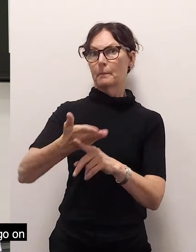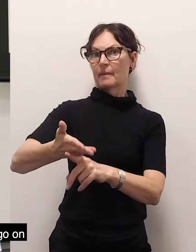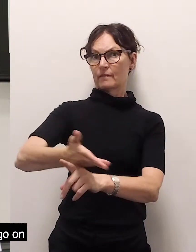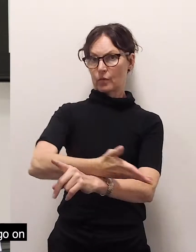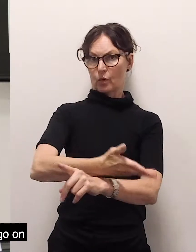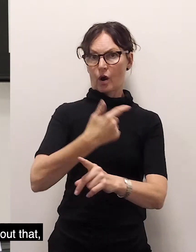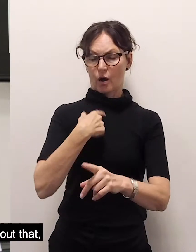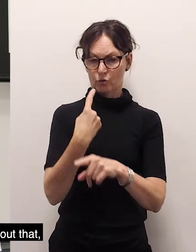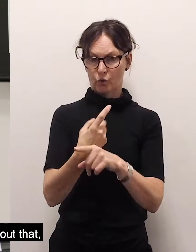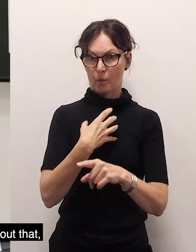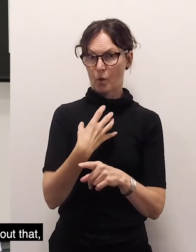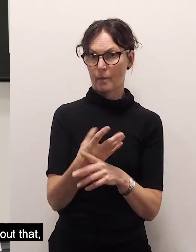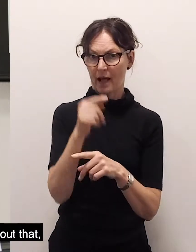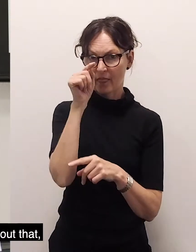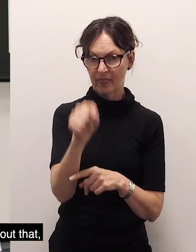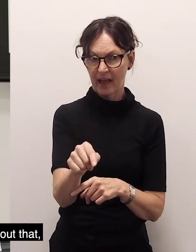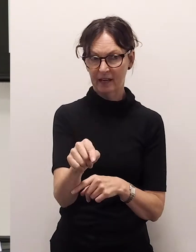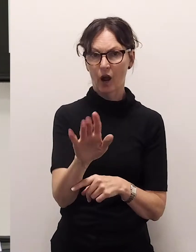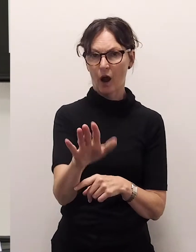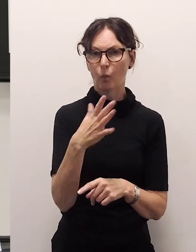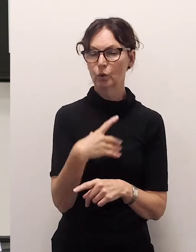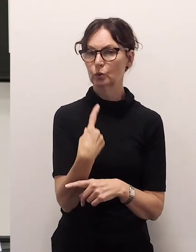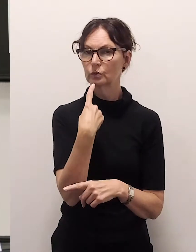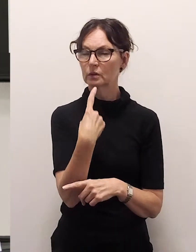just before I go on to talk further about that,